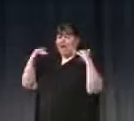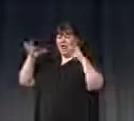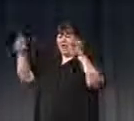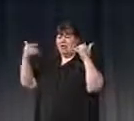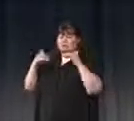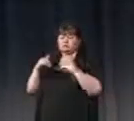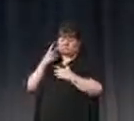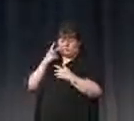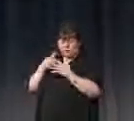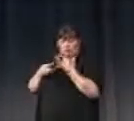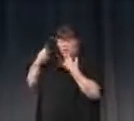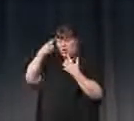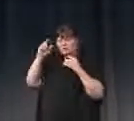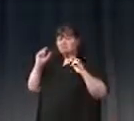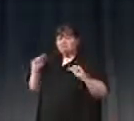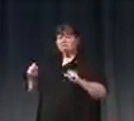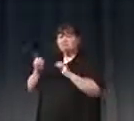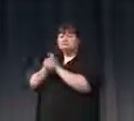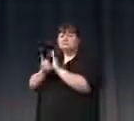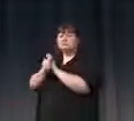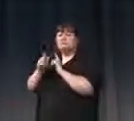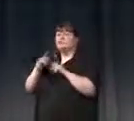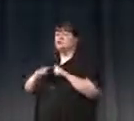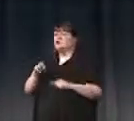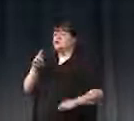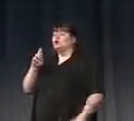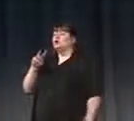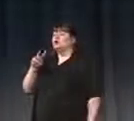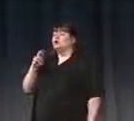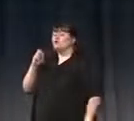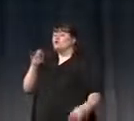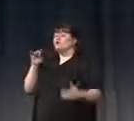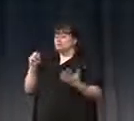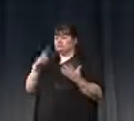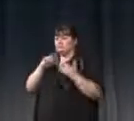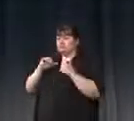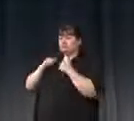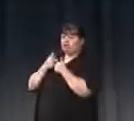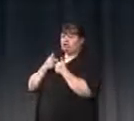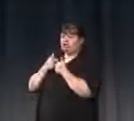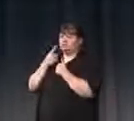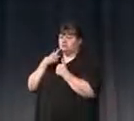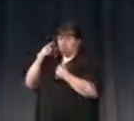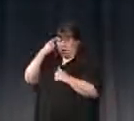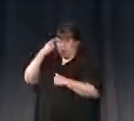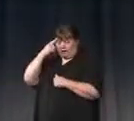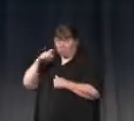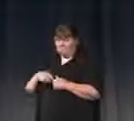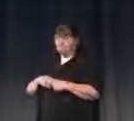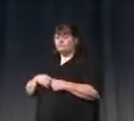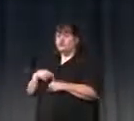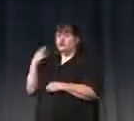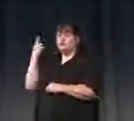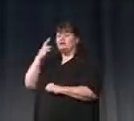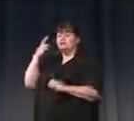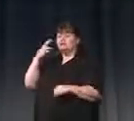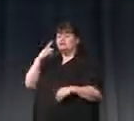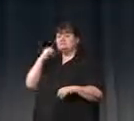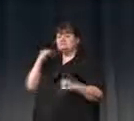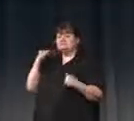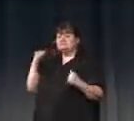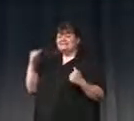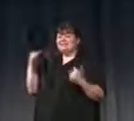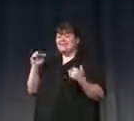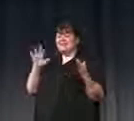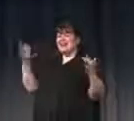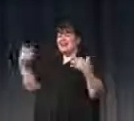do. But reverberation is ubiquitous, and it's a major challenge for the brain. One of the reasons is that reverberation